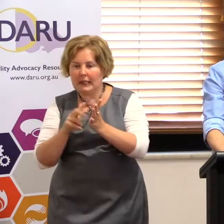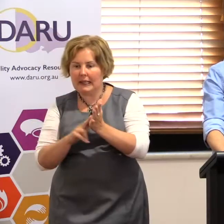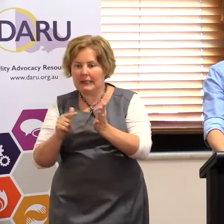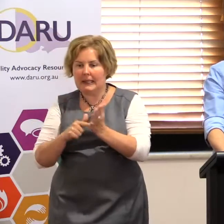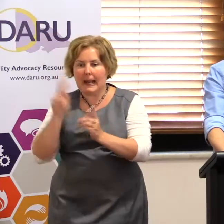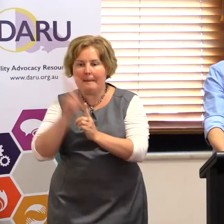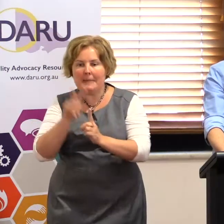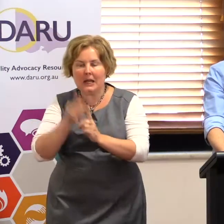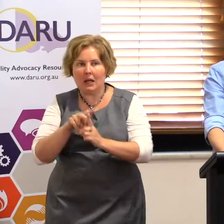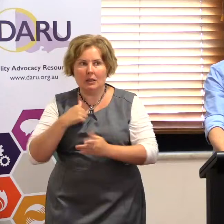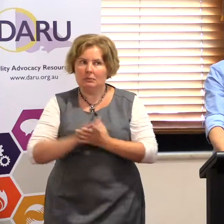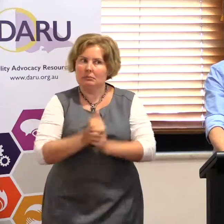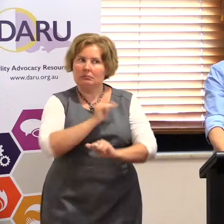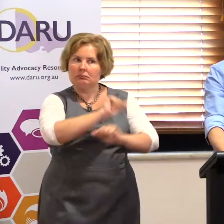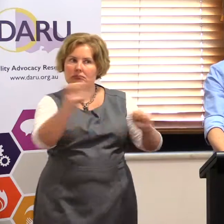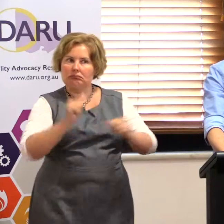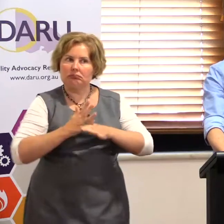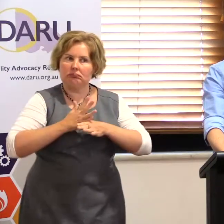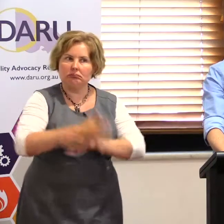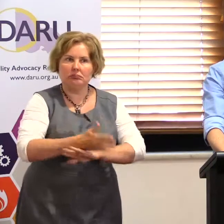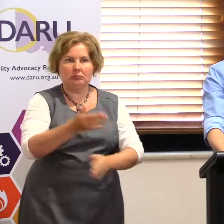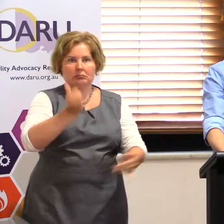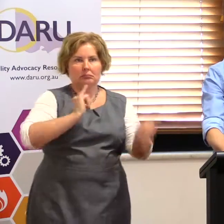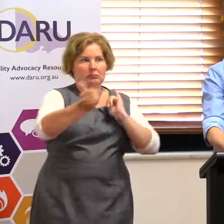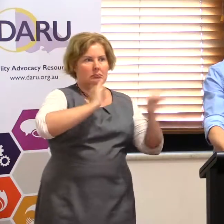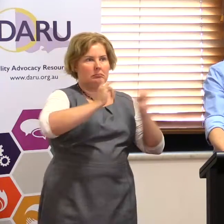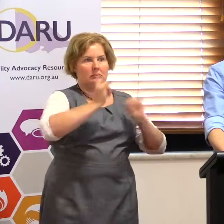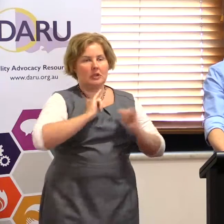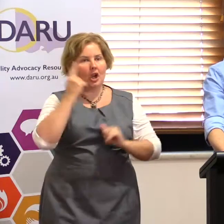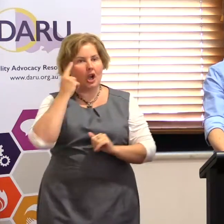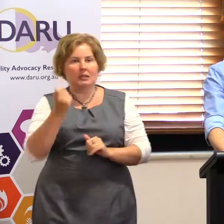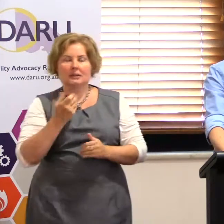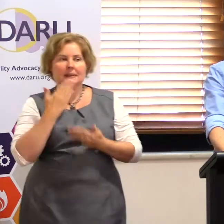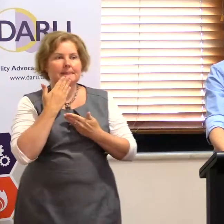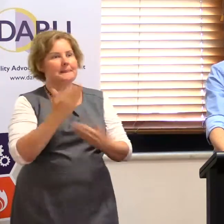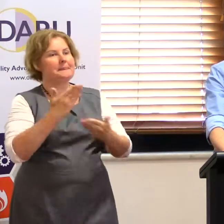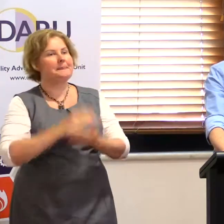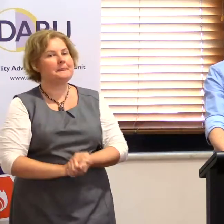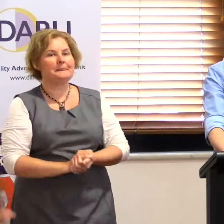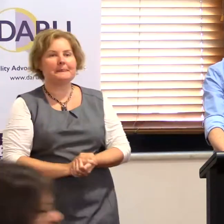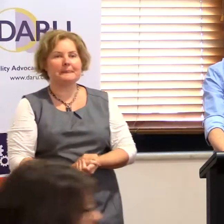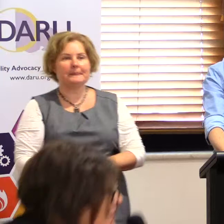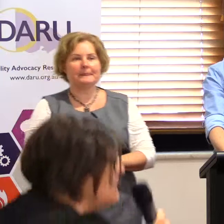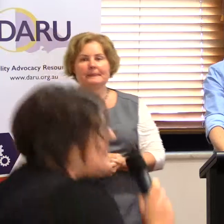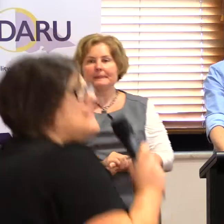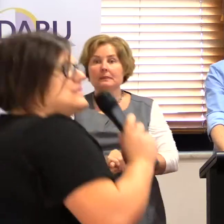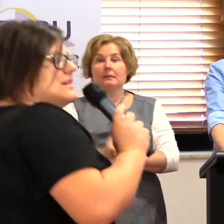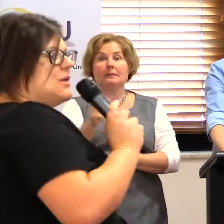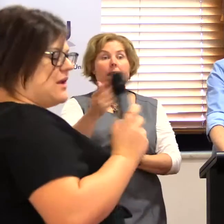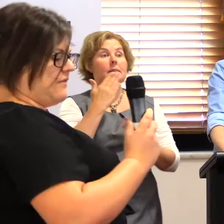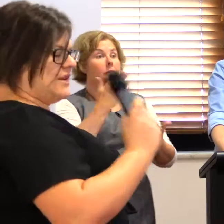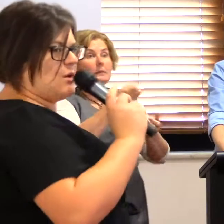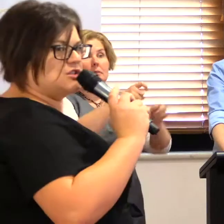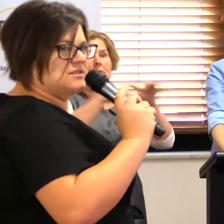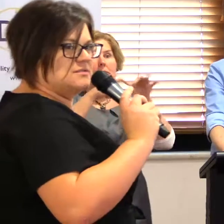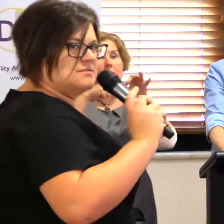that you put in to give us your ideas, and yeah, thank you. So, yeah. Thank you, Felix. Does anyone